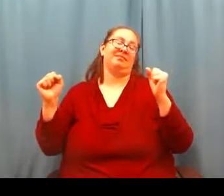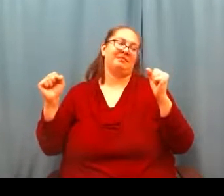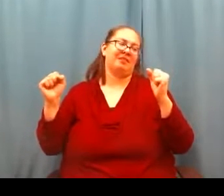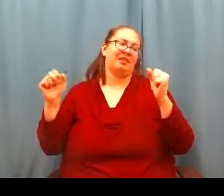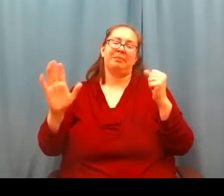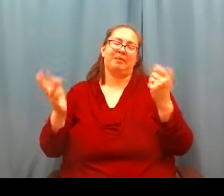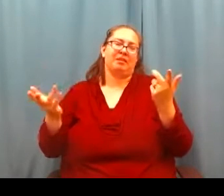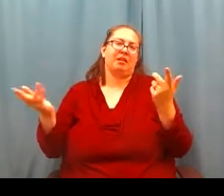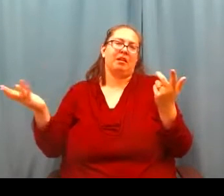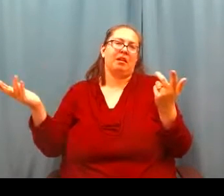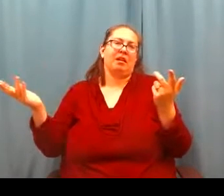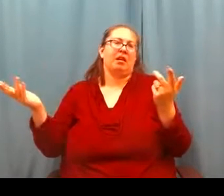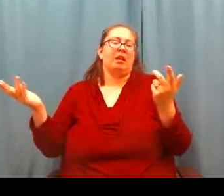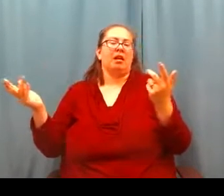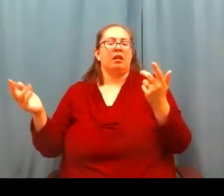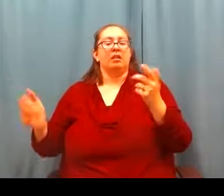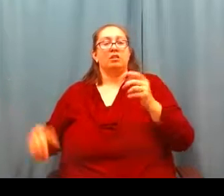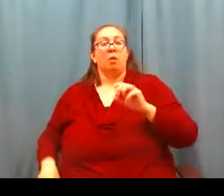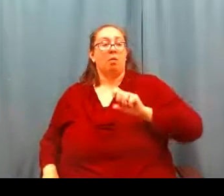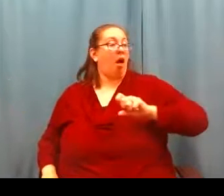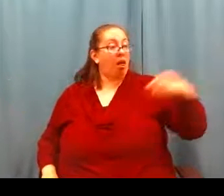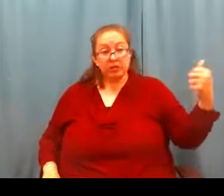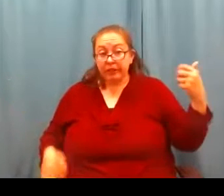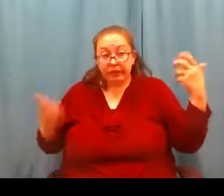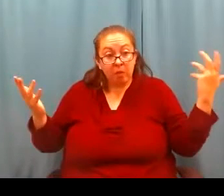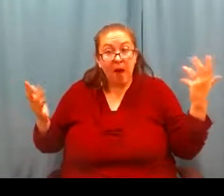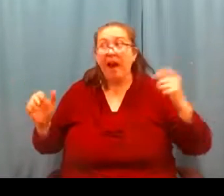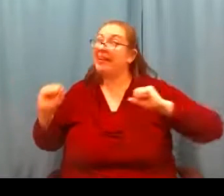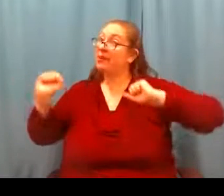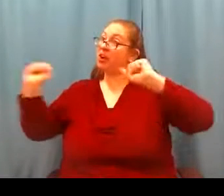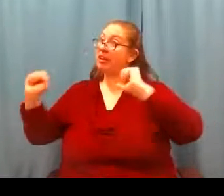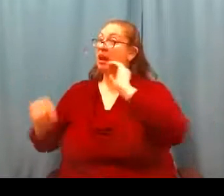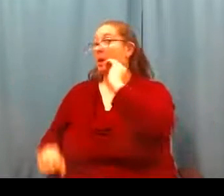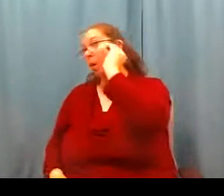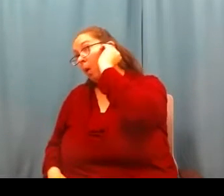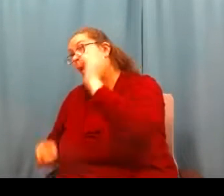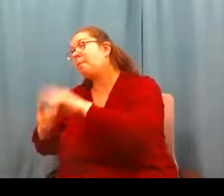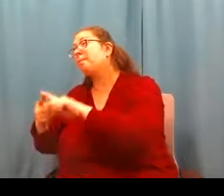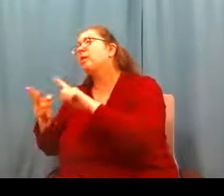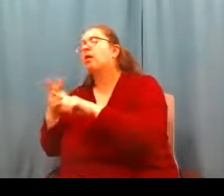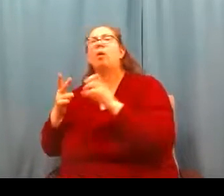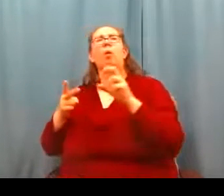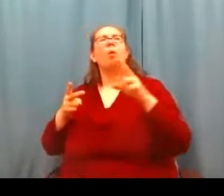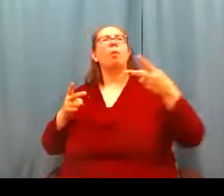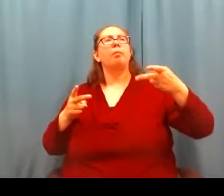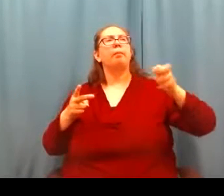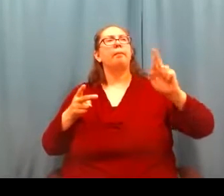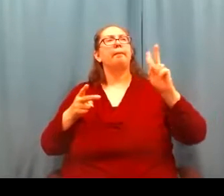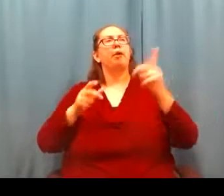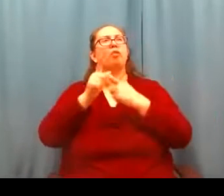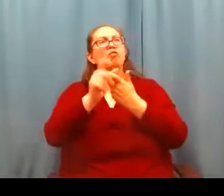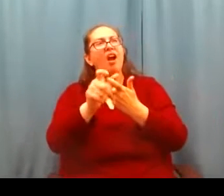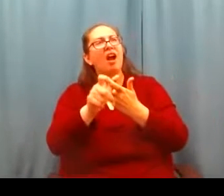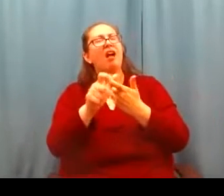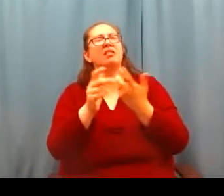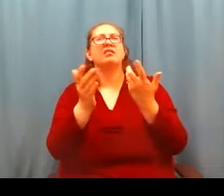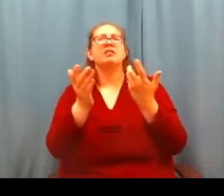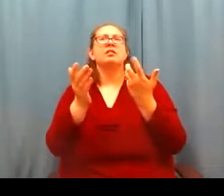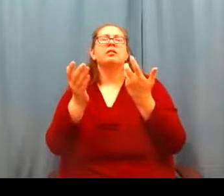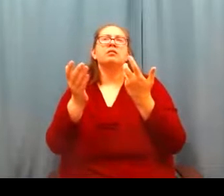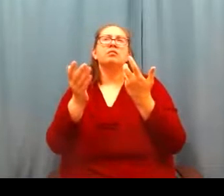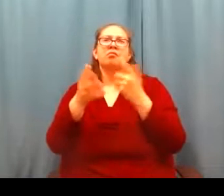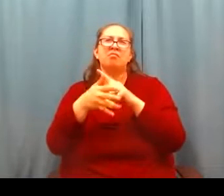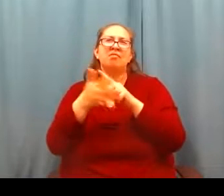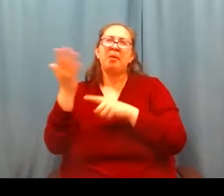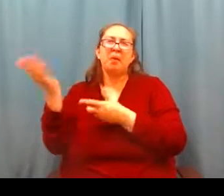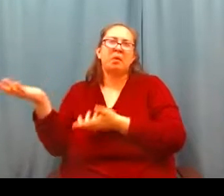don't know, the alternatives to that is, working out at home or taking a run in the park, those sorts of things. But